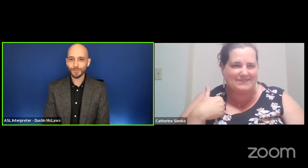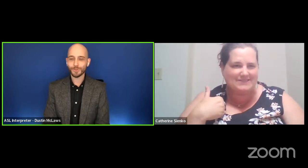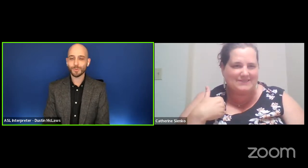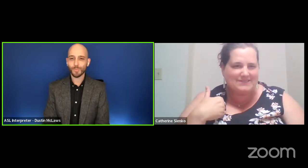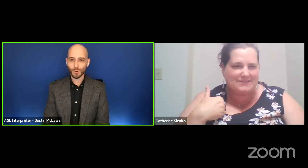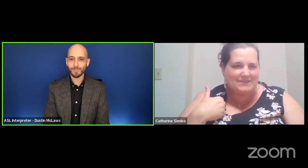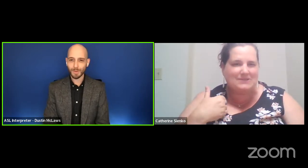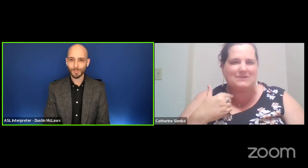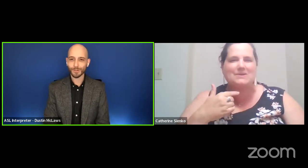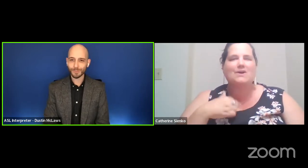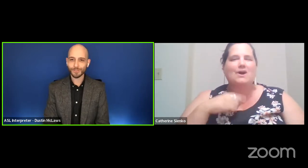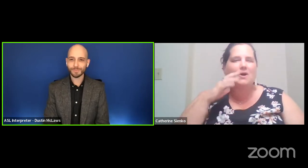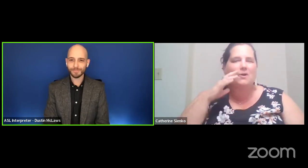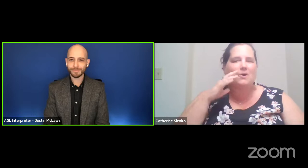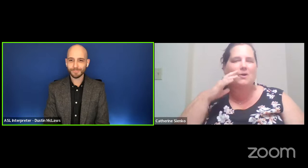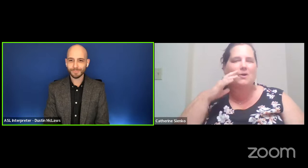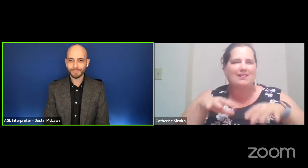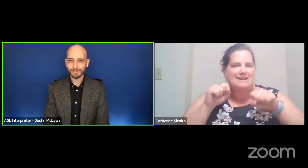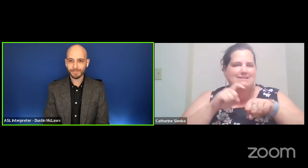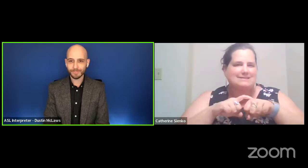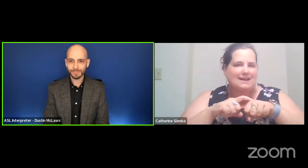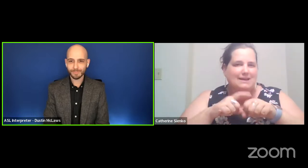2 new board members.